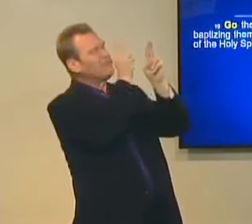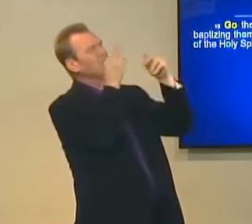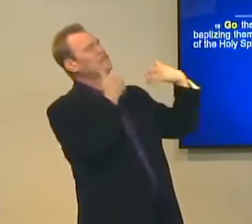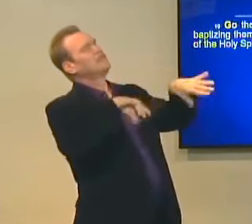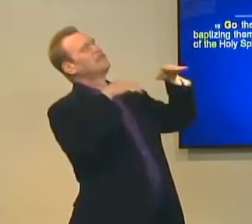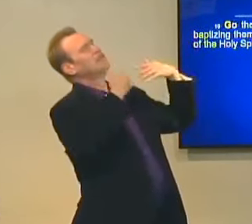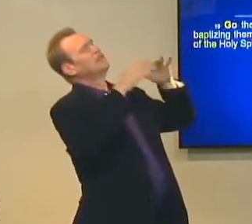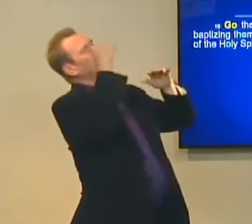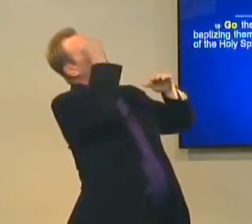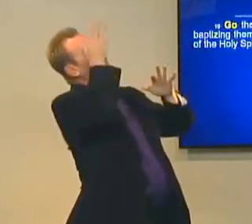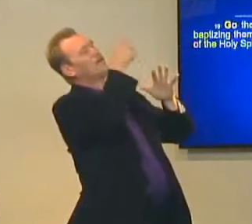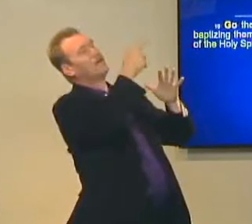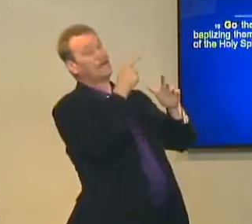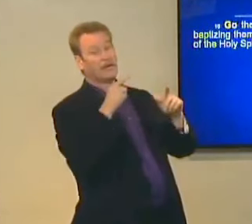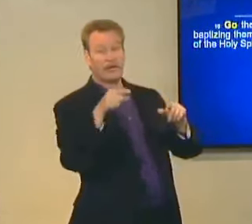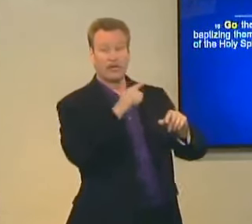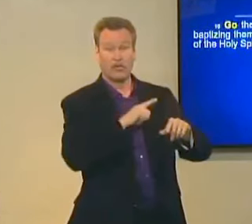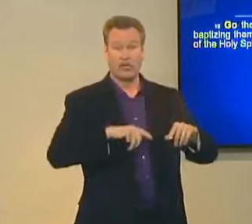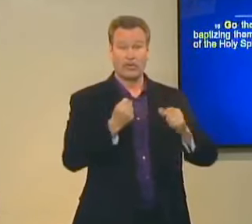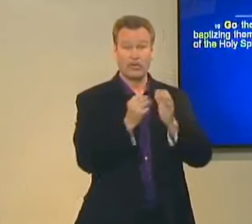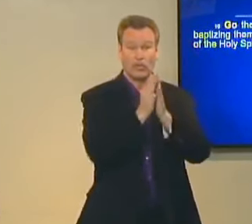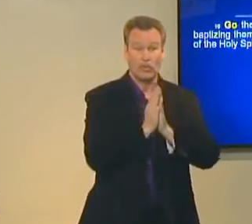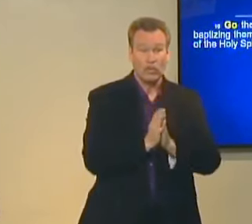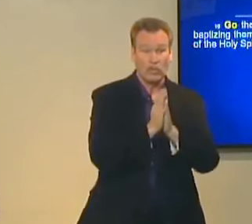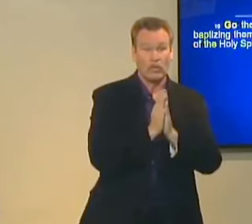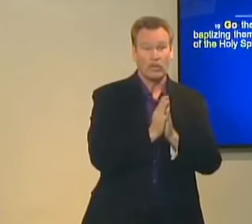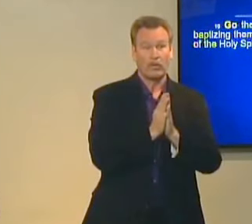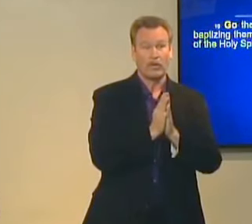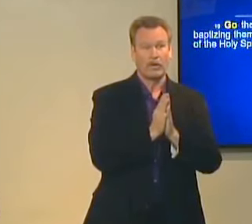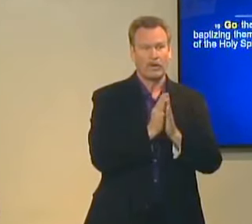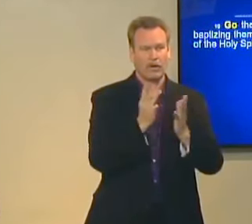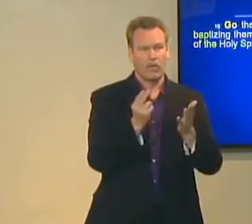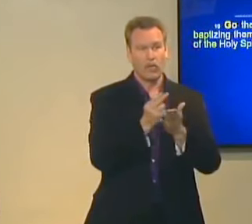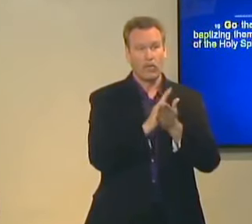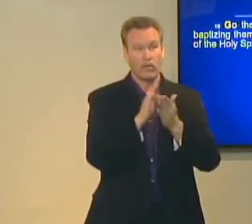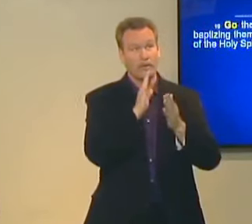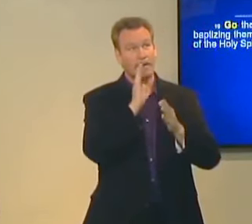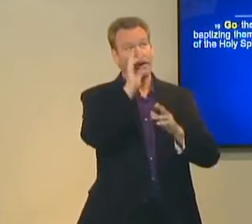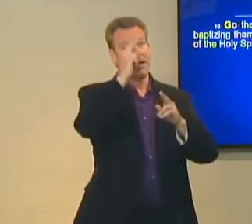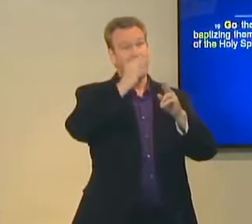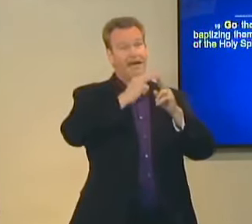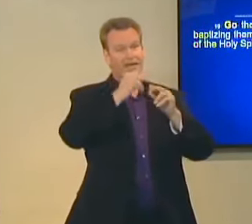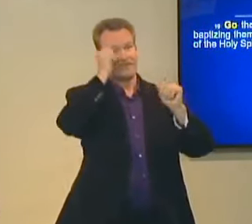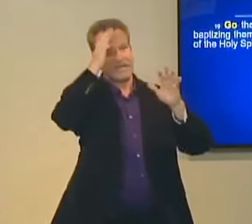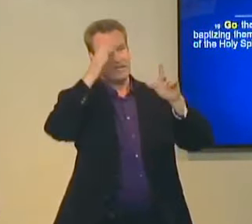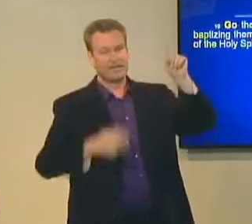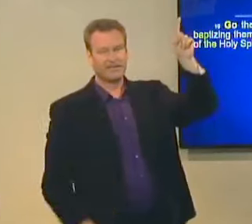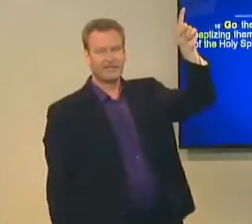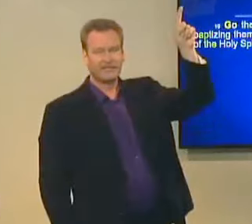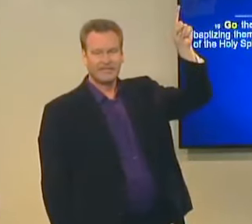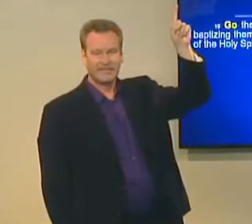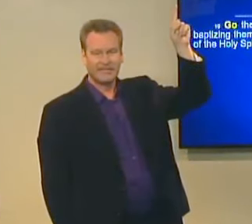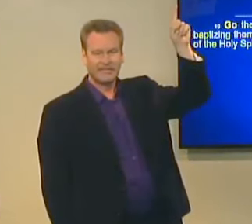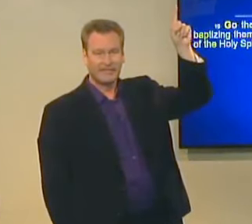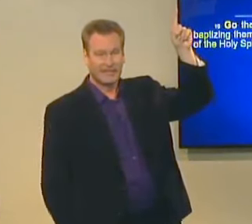all glory and honor to the Father in the Lord's Prayer how does it start out our Father who art in heaven